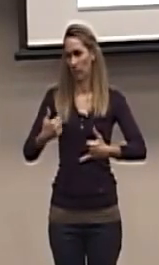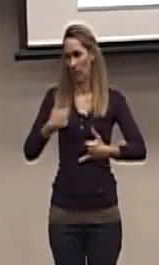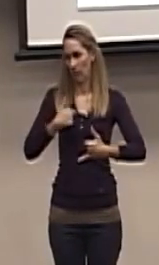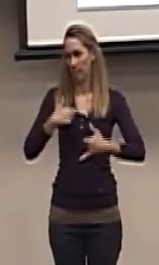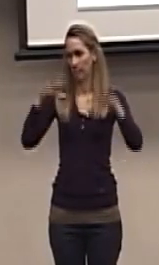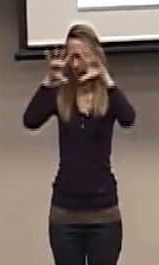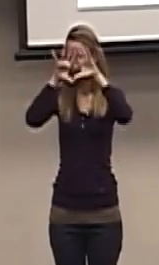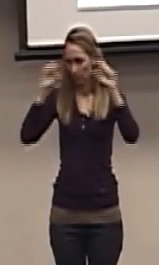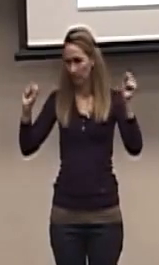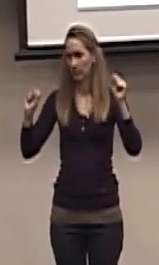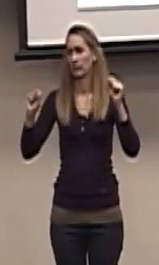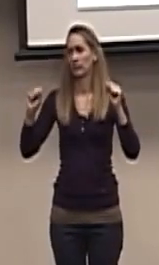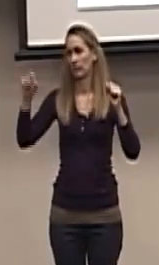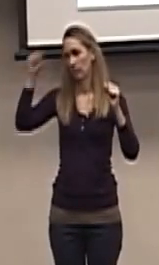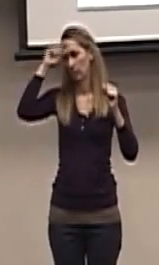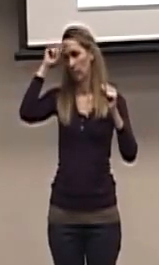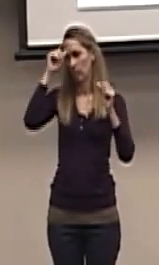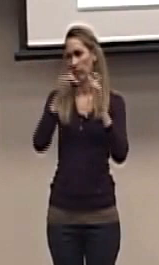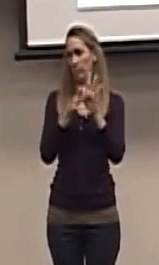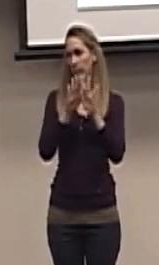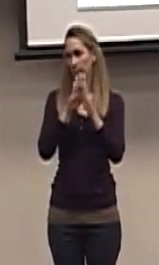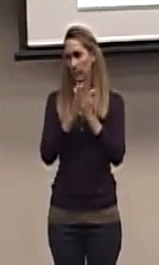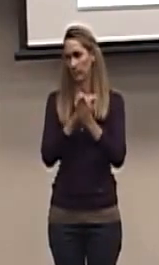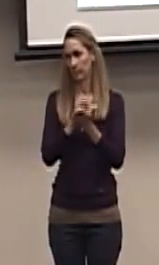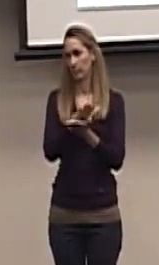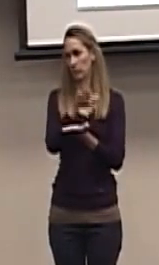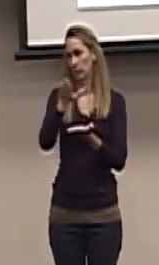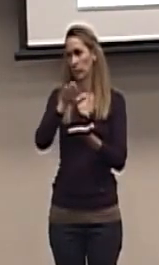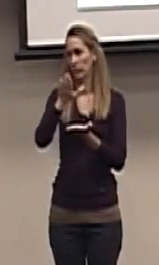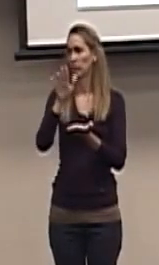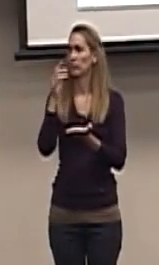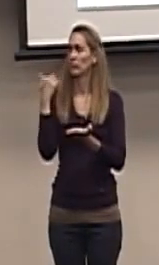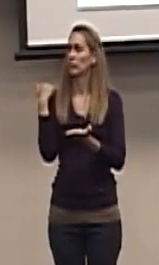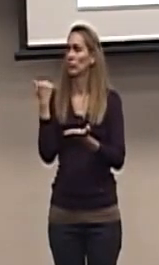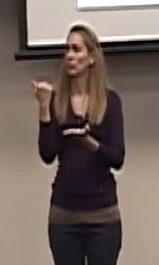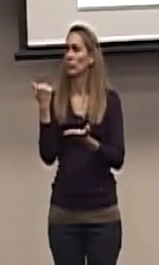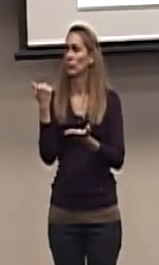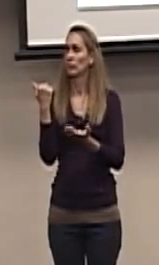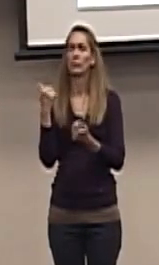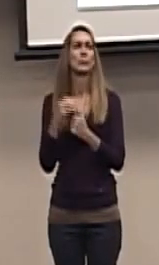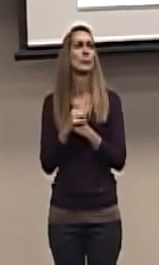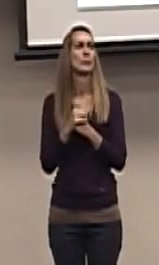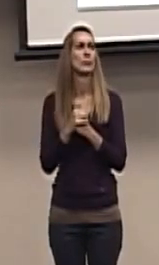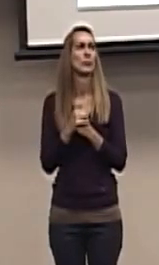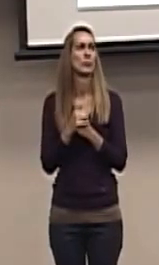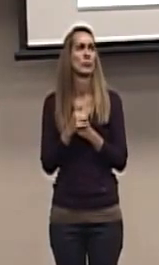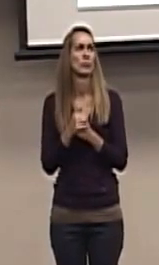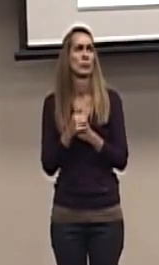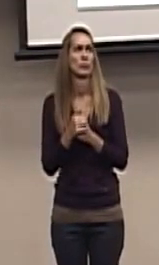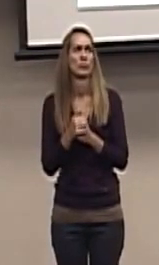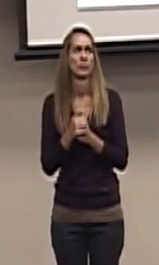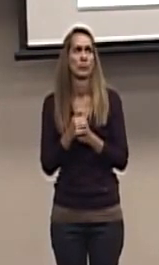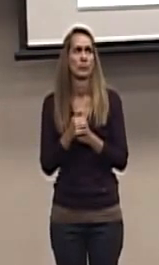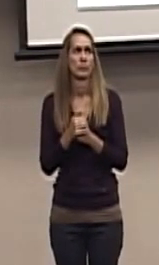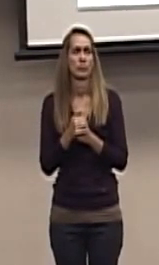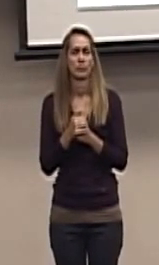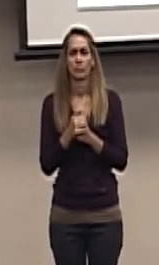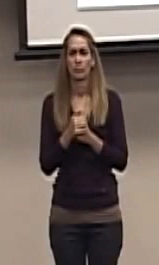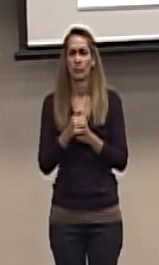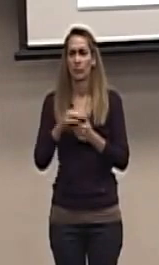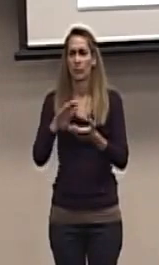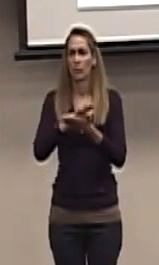president of the Ghana Bible College. We have the management system of Ghana Bible College this way. The college